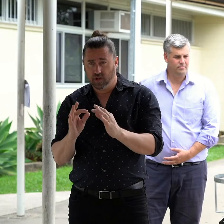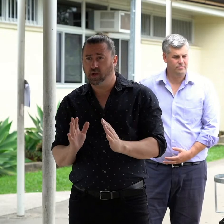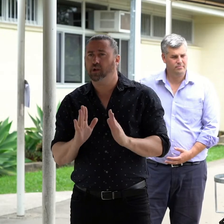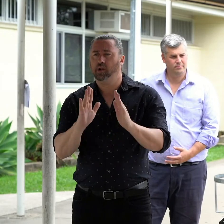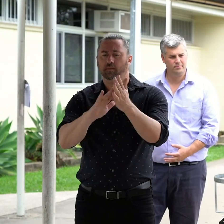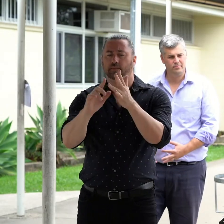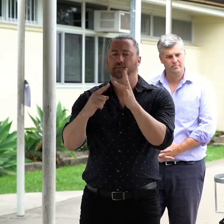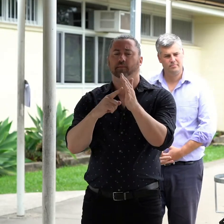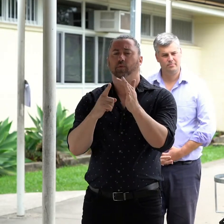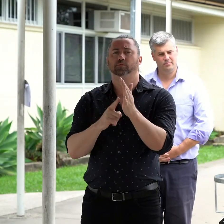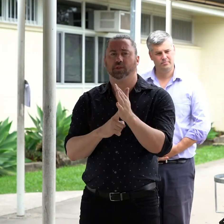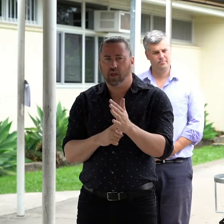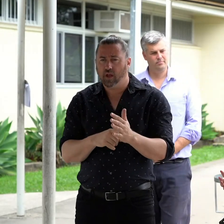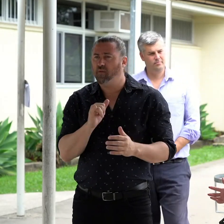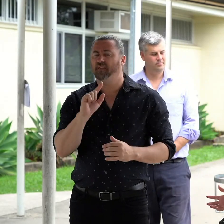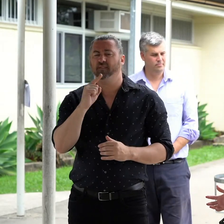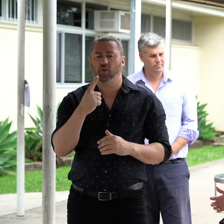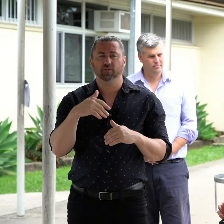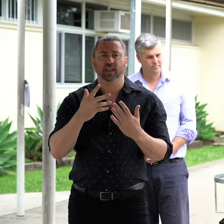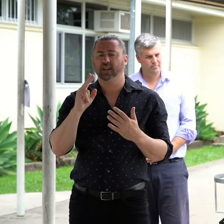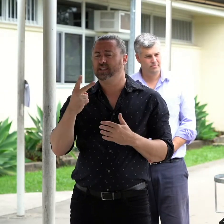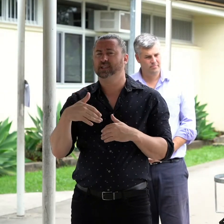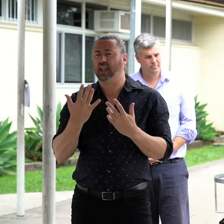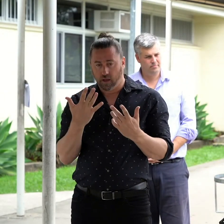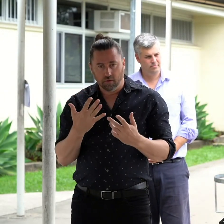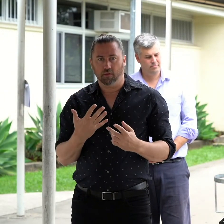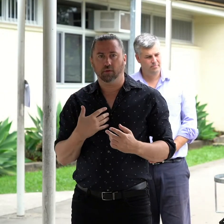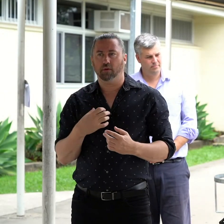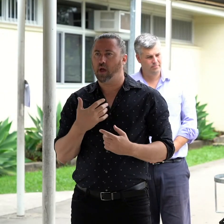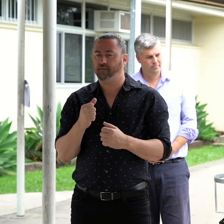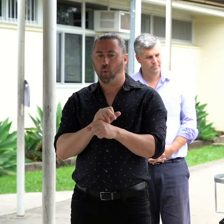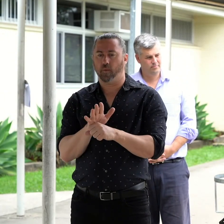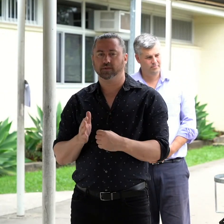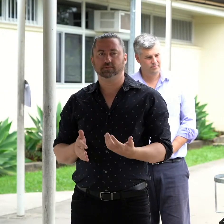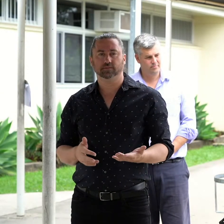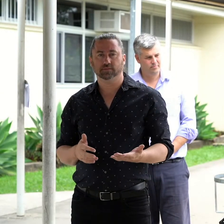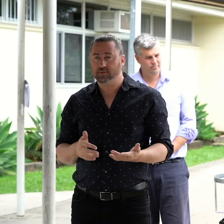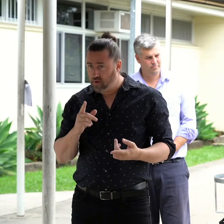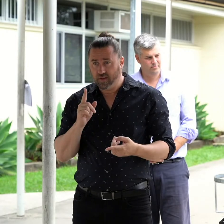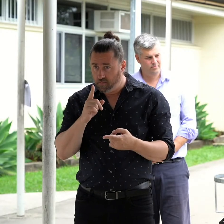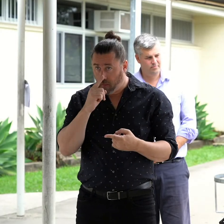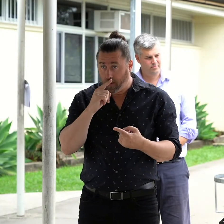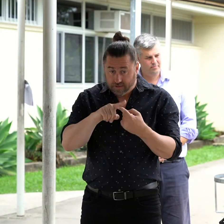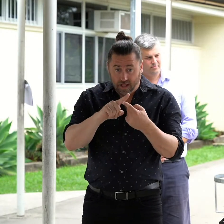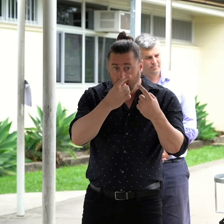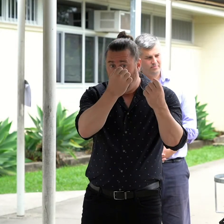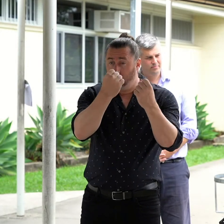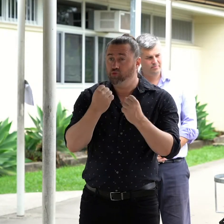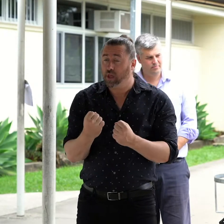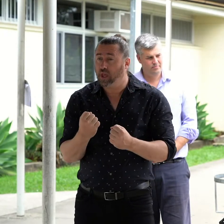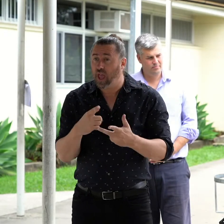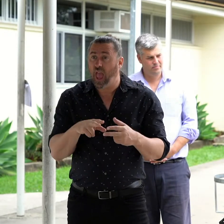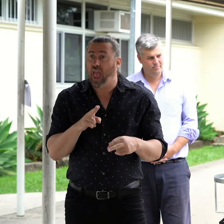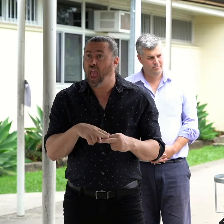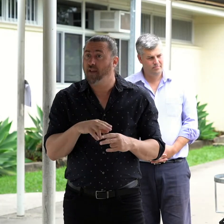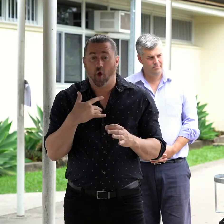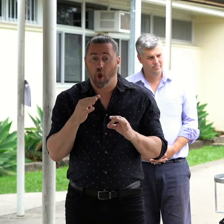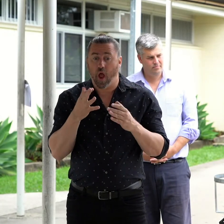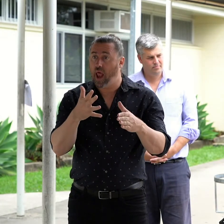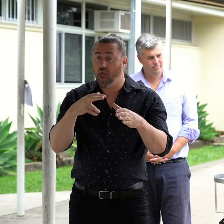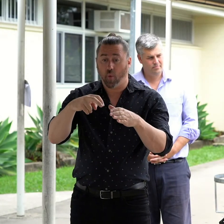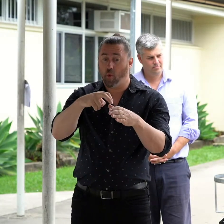tested positive on day 1 or day 2. So people are still arriving with the virus, and it would be irresponsible for us to say